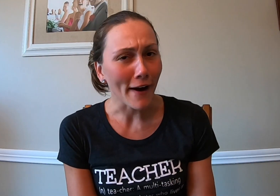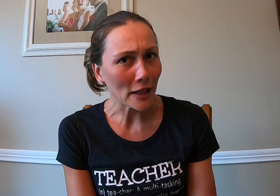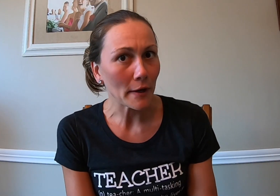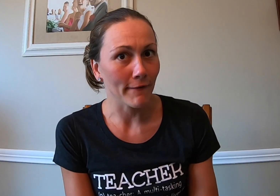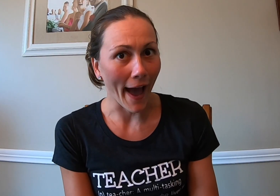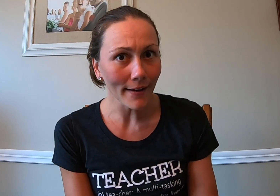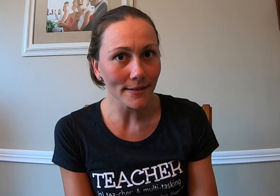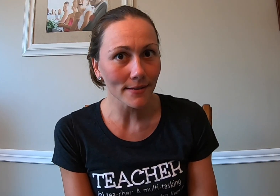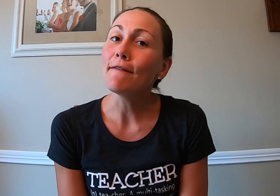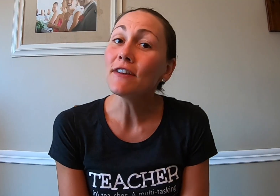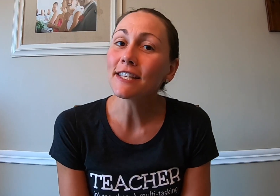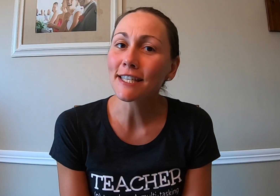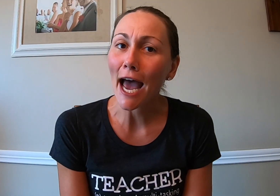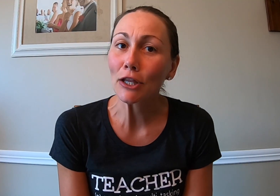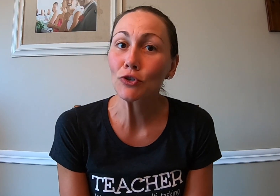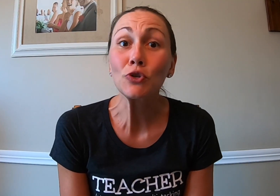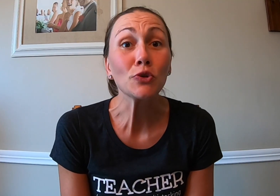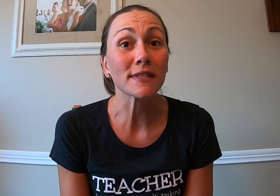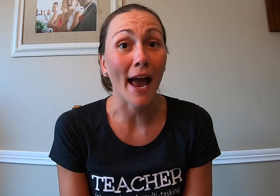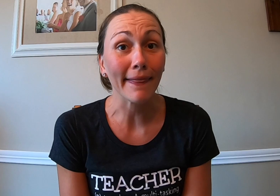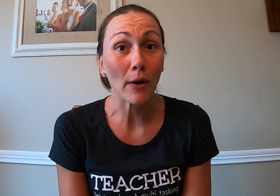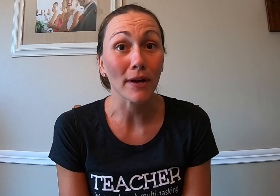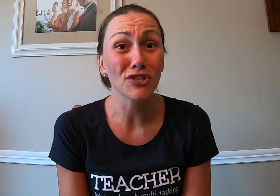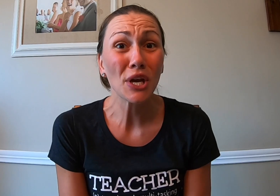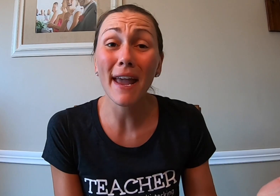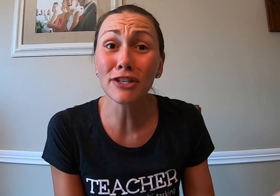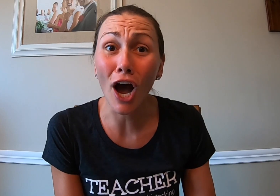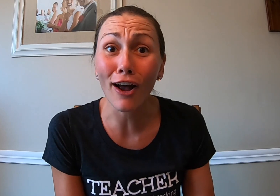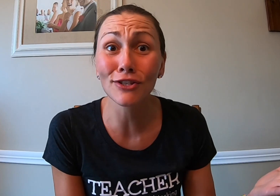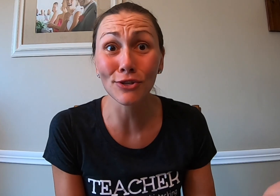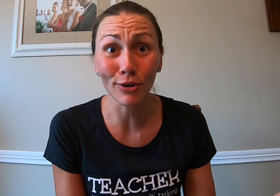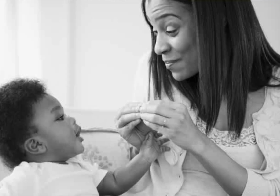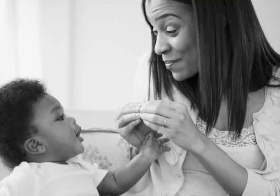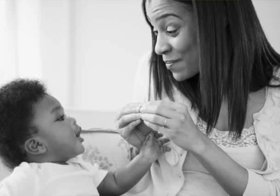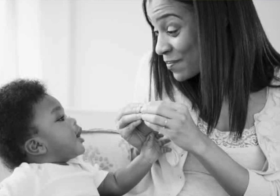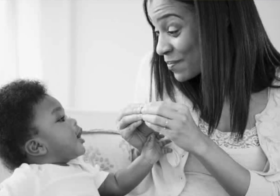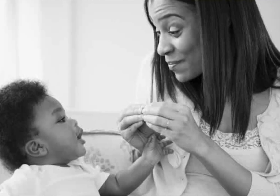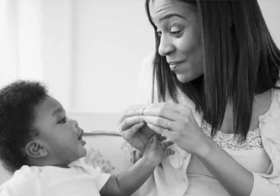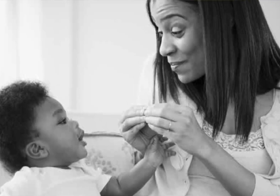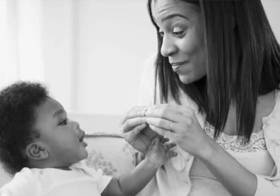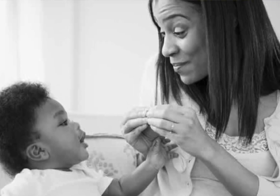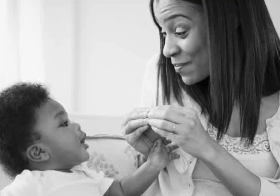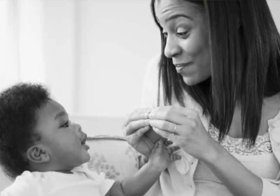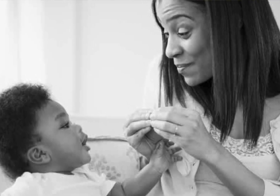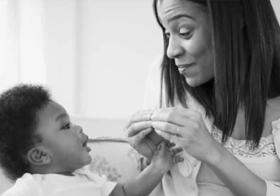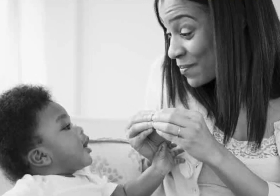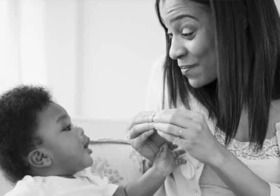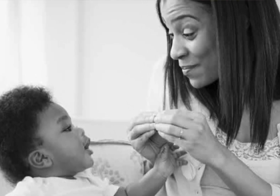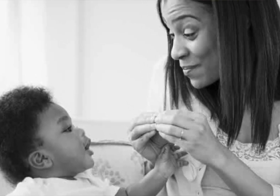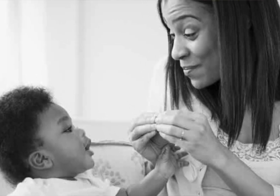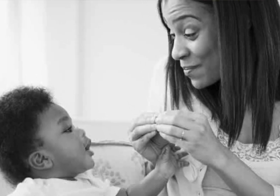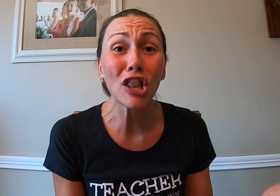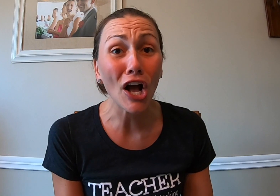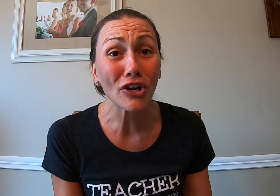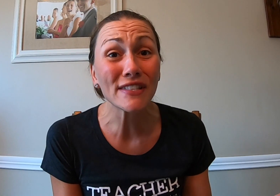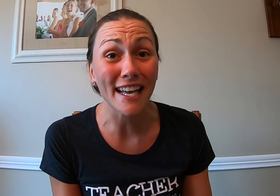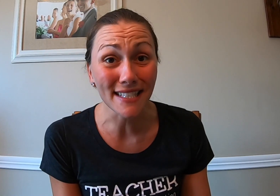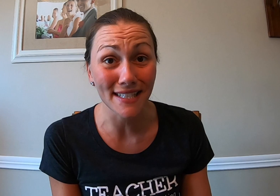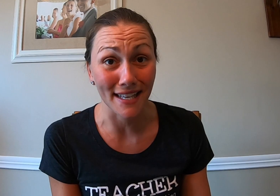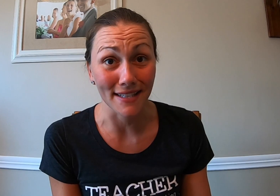following facts? Infants and toddlers who use sign language may talk sooner. They may use more vocabulary and longer sentences.